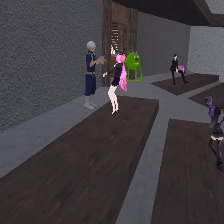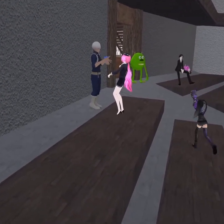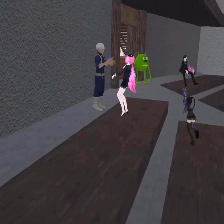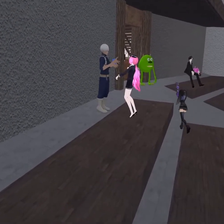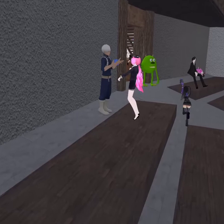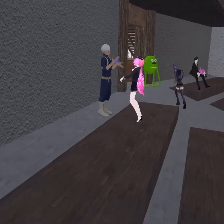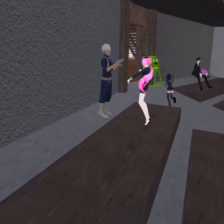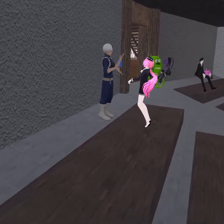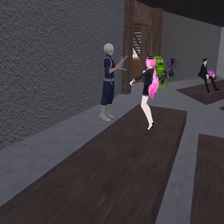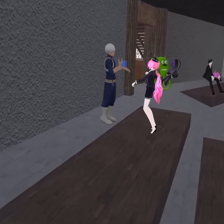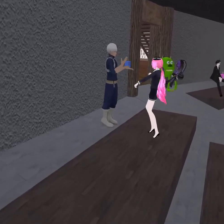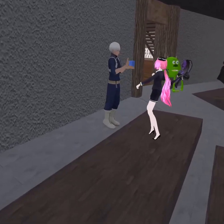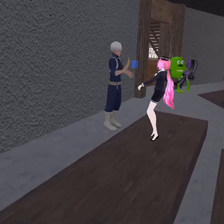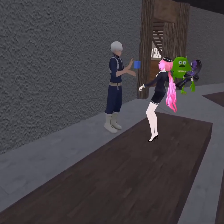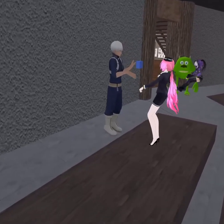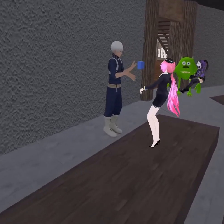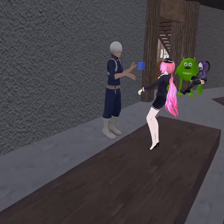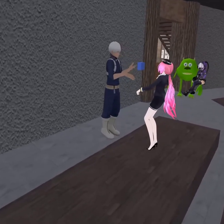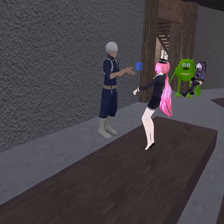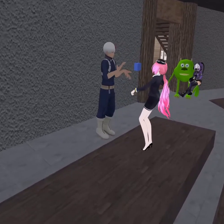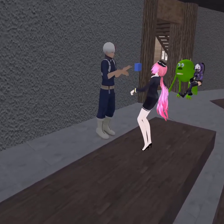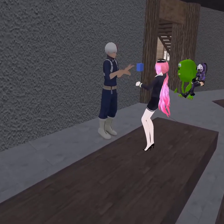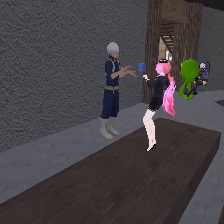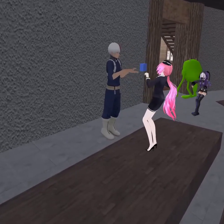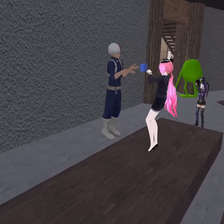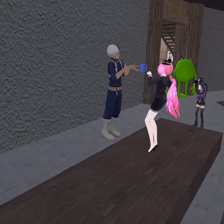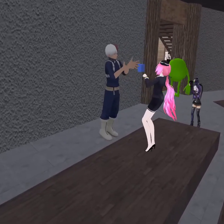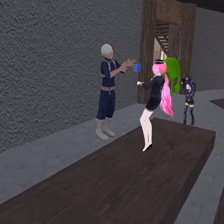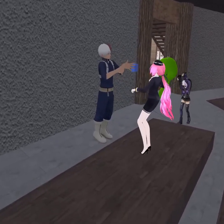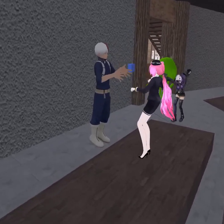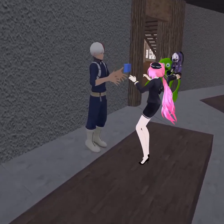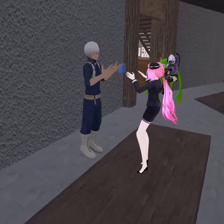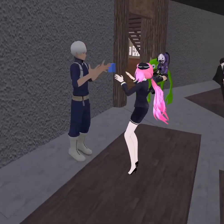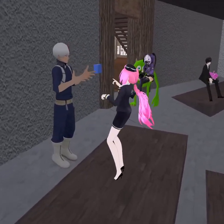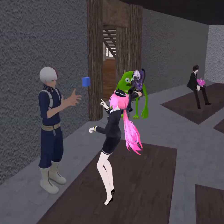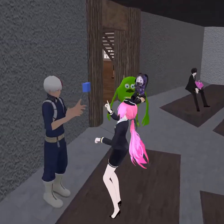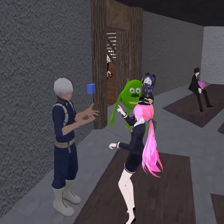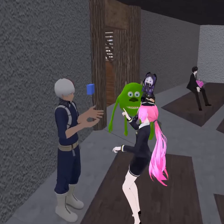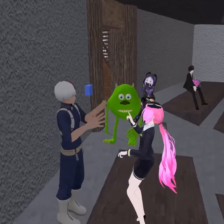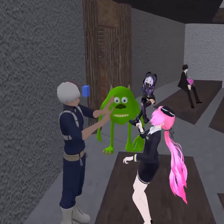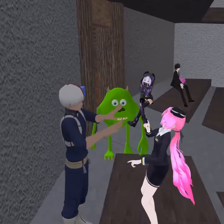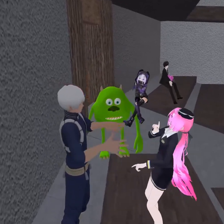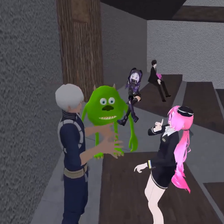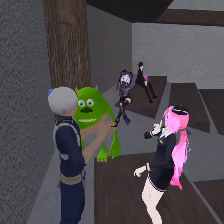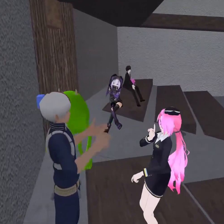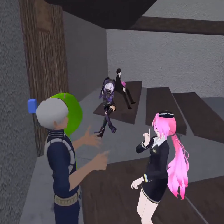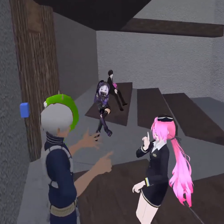machine. I know there's not really a right or wrong answer for classifiers. Well, kind of. Well, kind of. Yeah, there's wrong answers. Kind of. There's